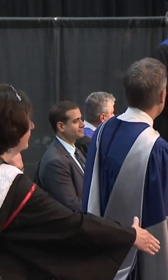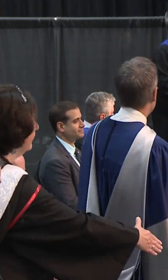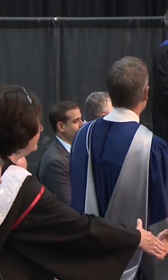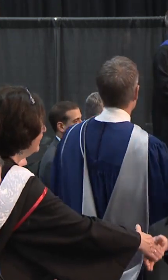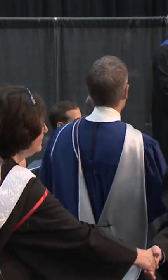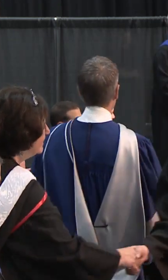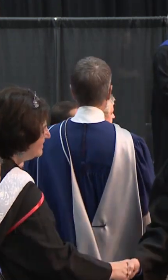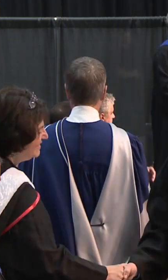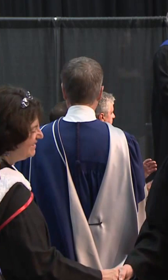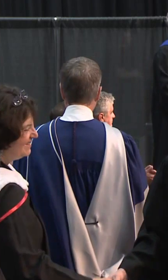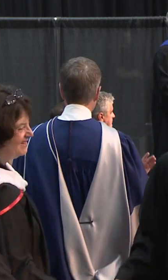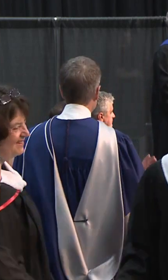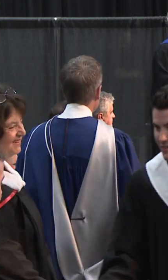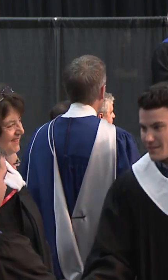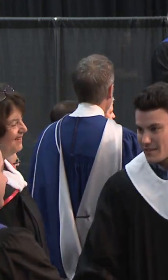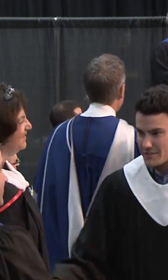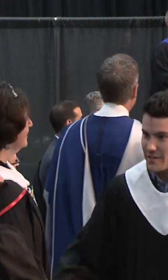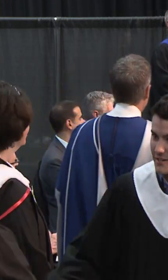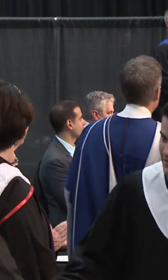Samuel Hatfield with honors.